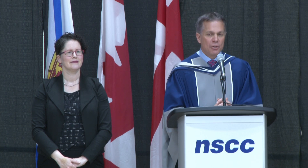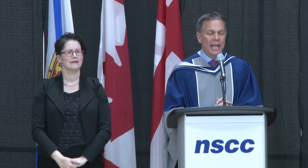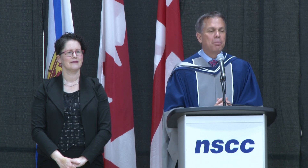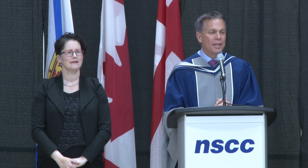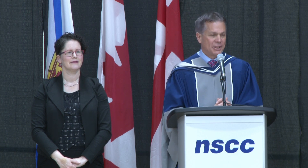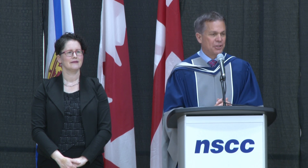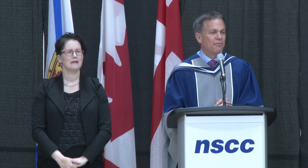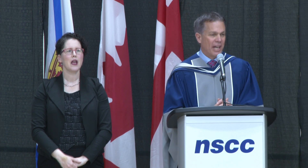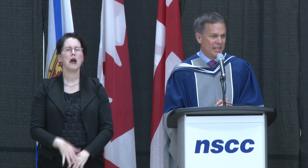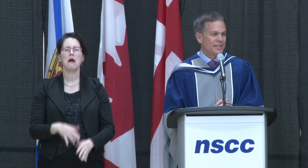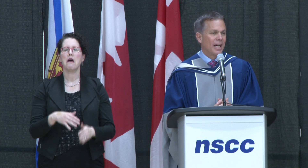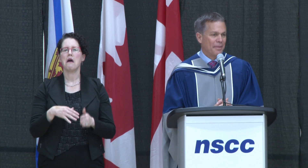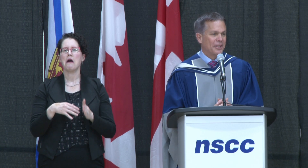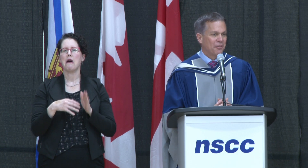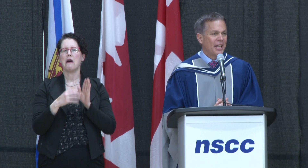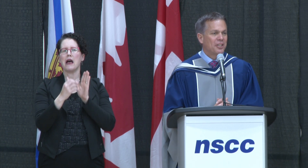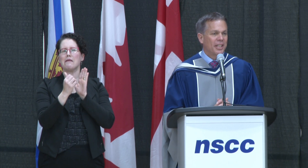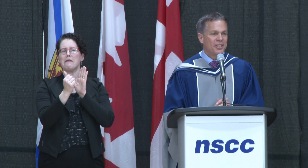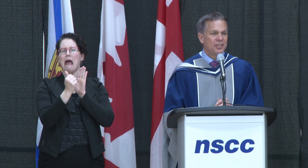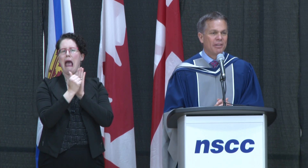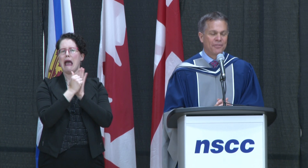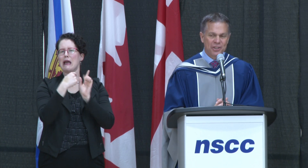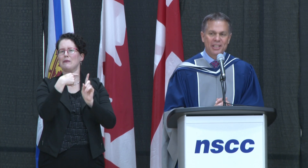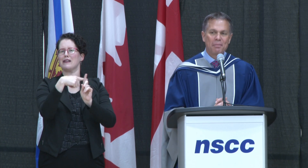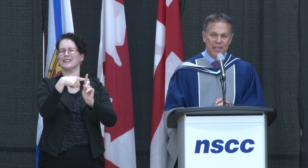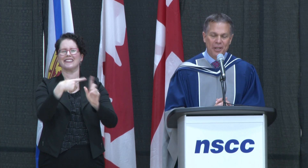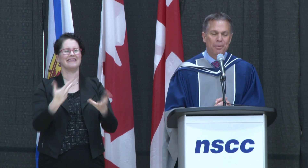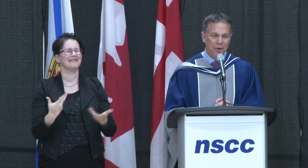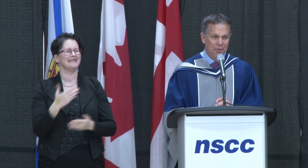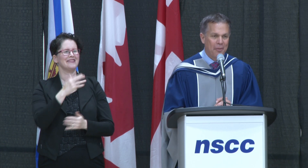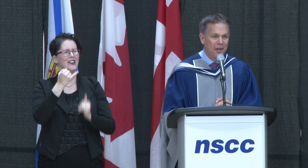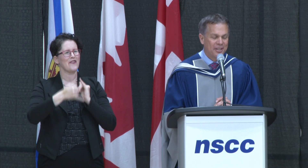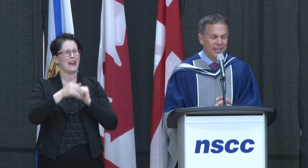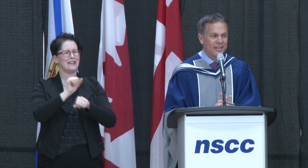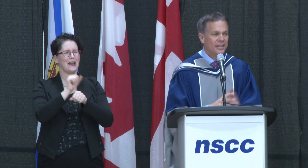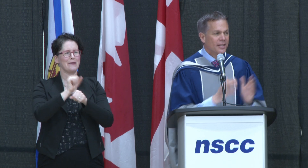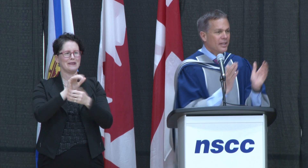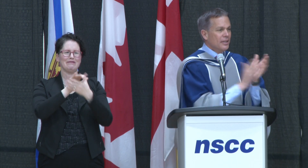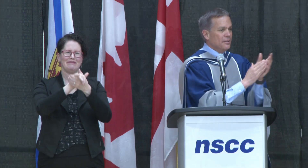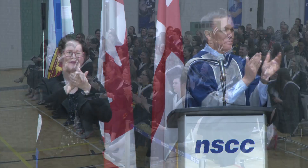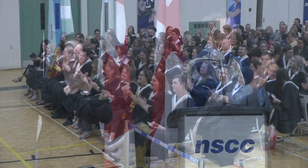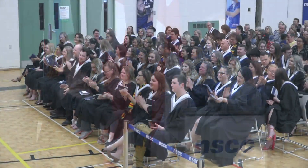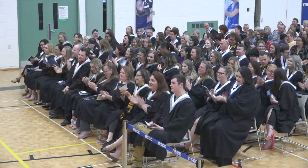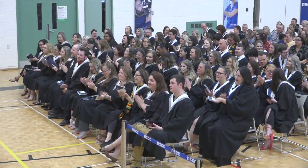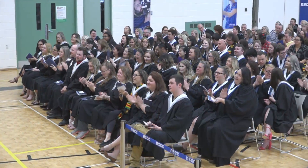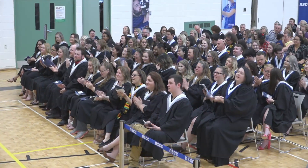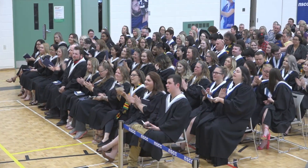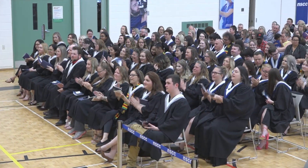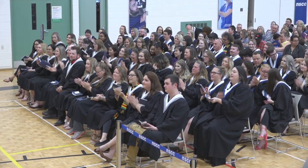I'd give you an A+ on your final assignment. Congratulations, you've officially completed your program. Well done.